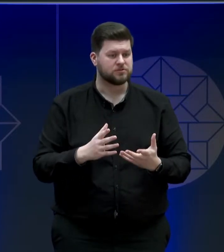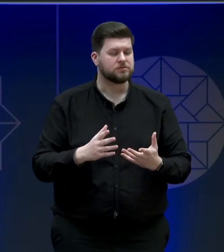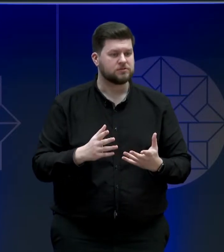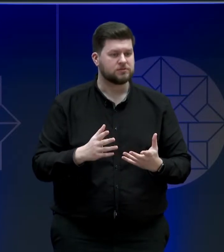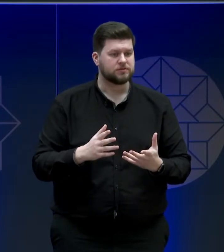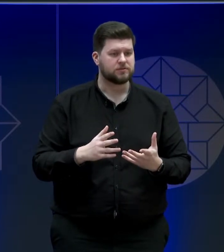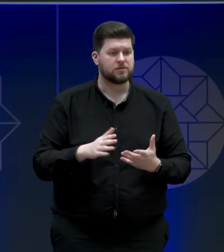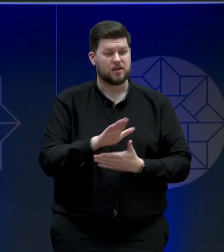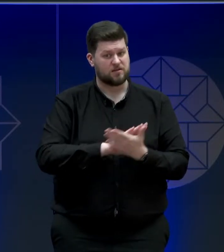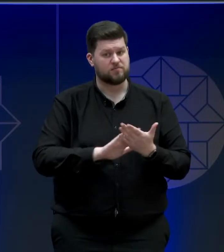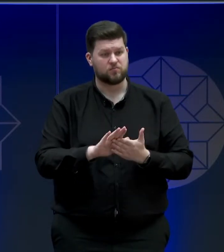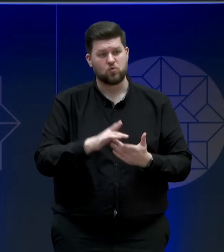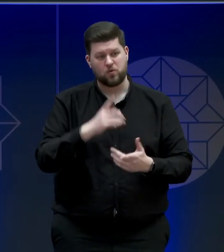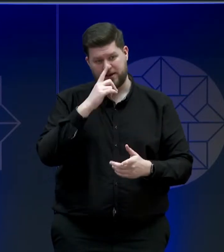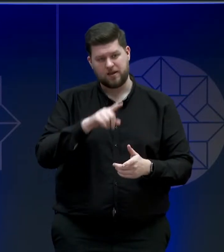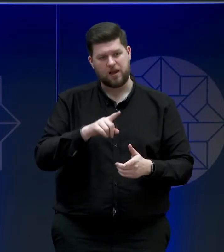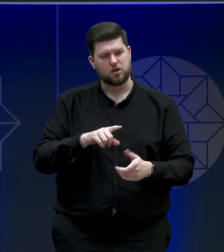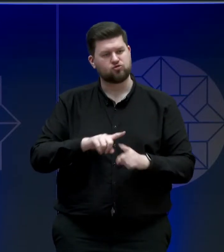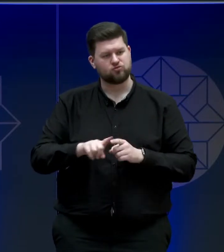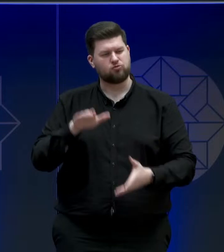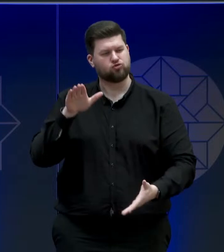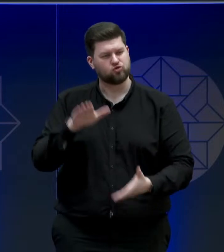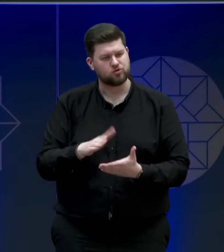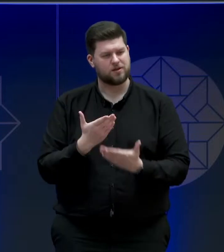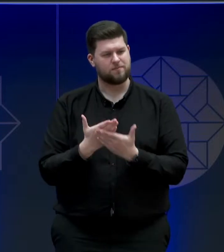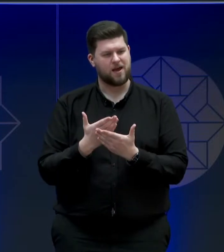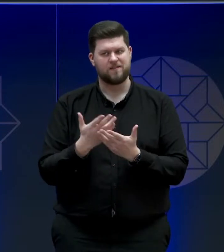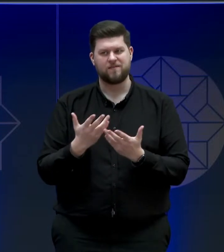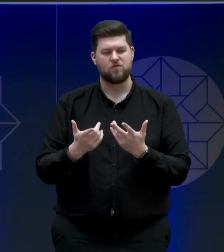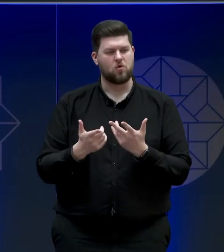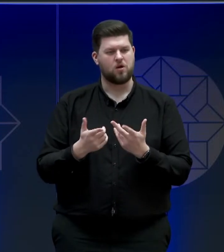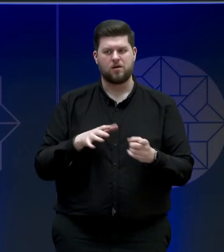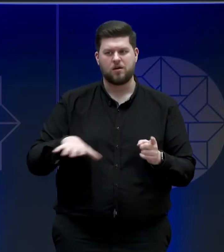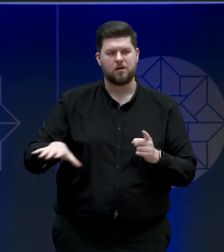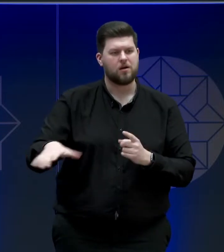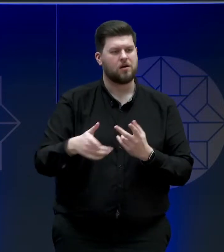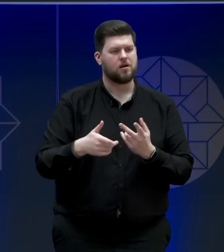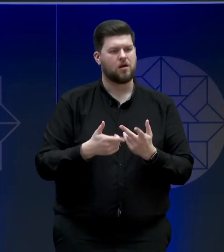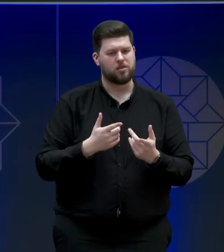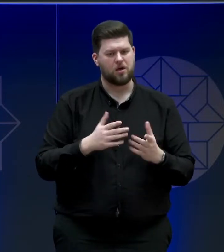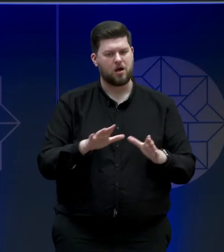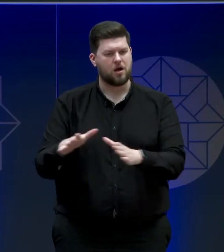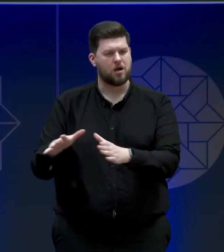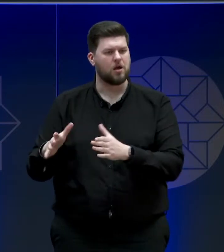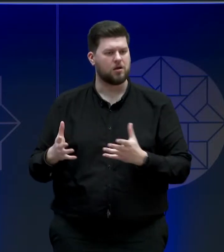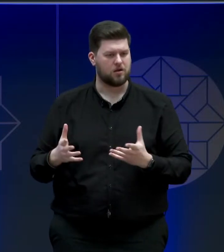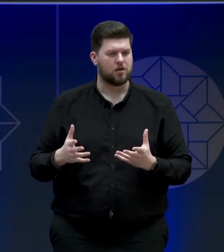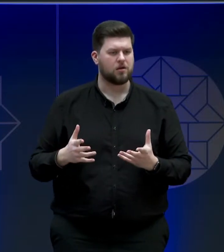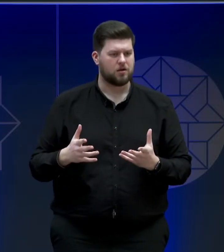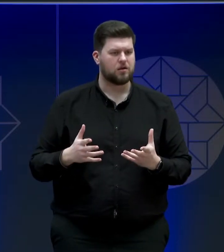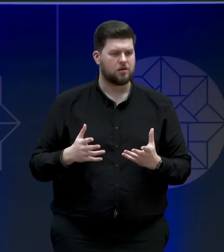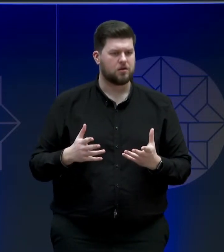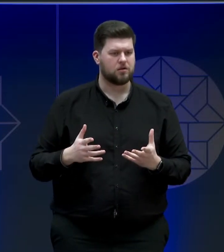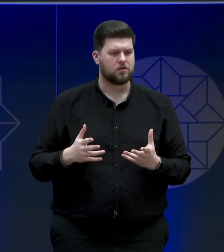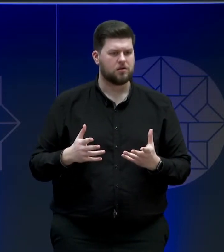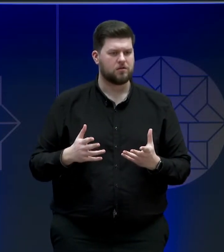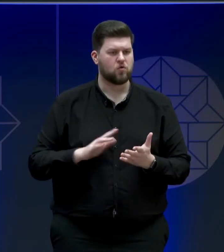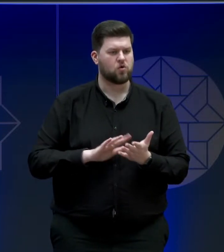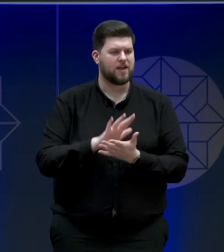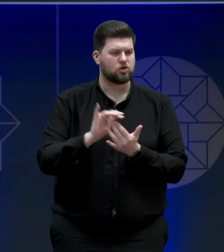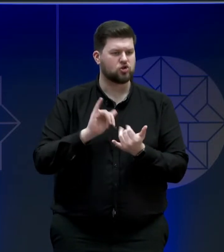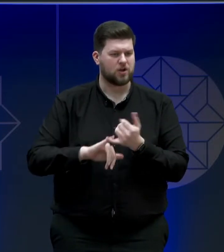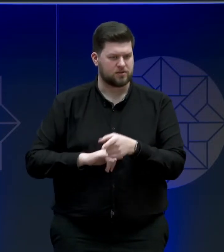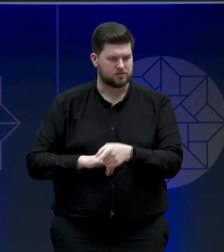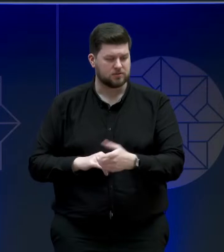of reducing demand on more pressurised, well, not more, other pressurised parts of the National Health Service